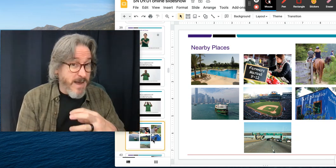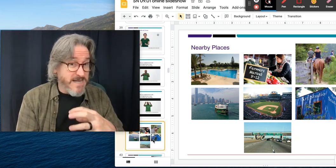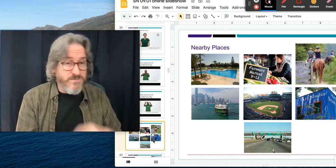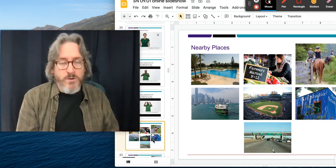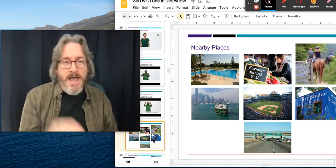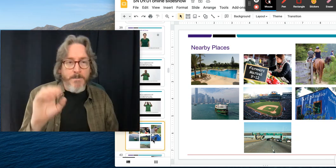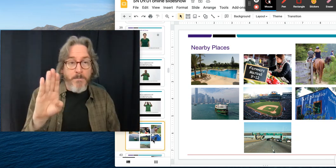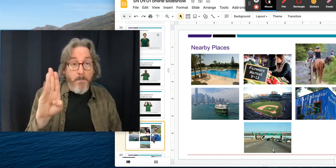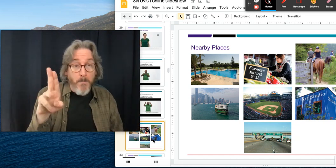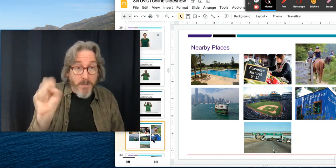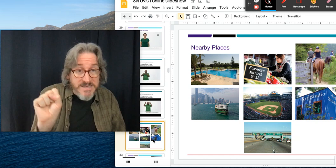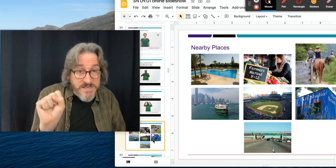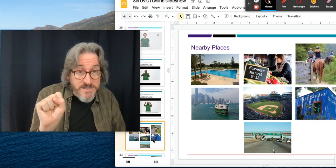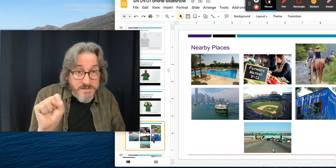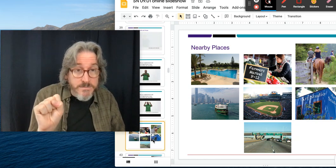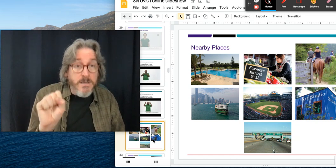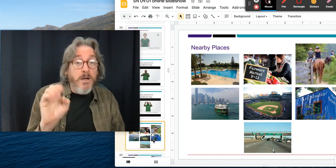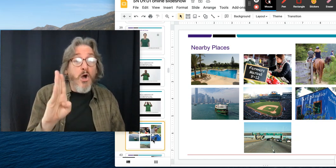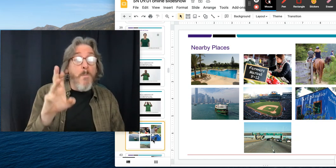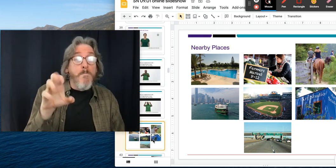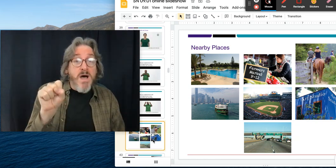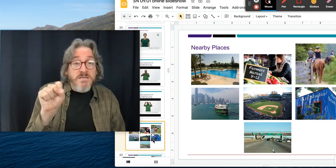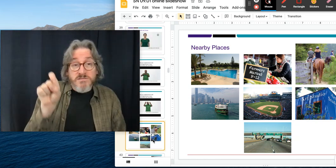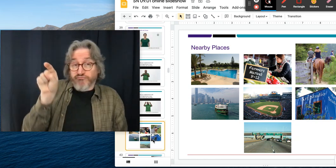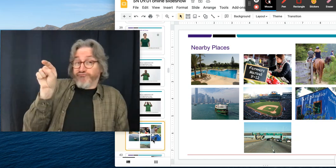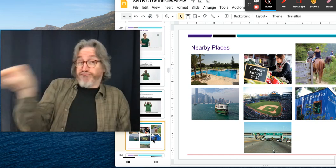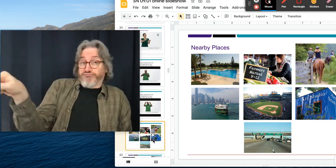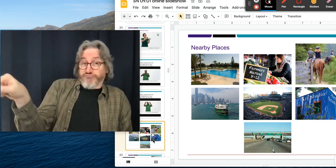used in past vocab. Bus.